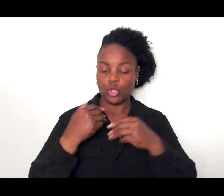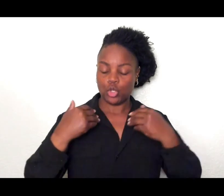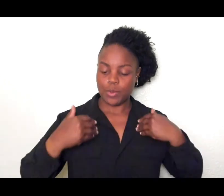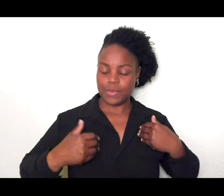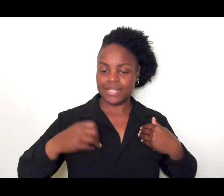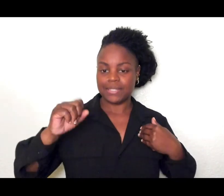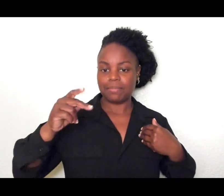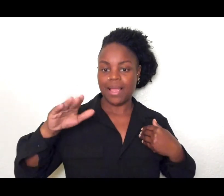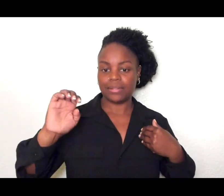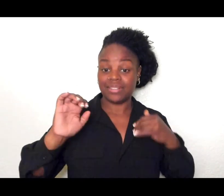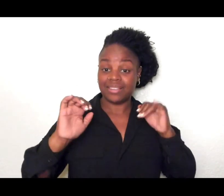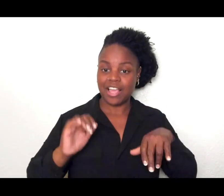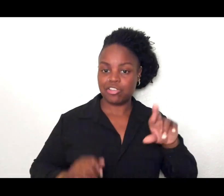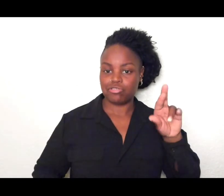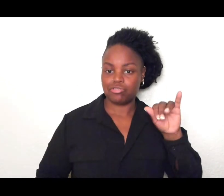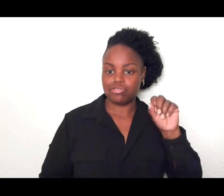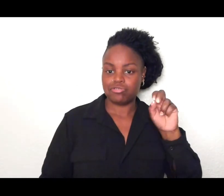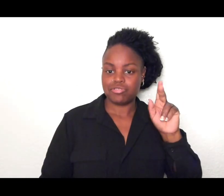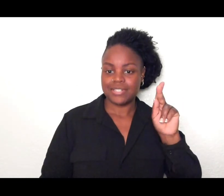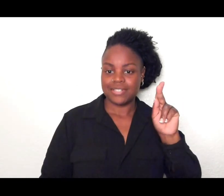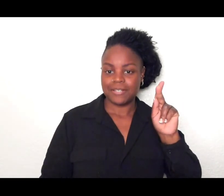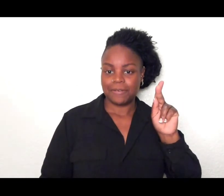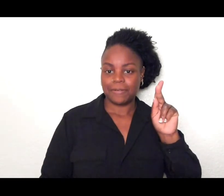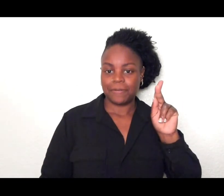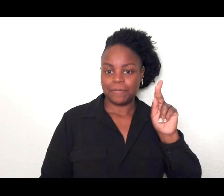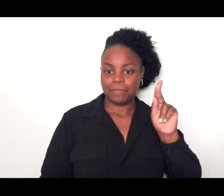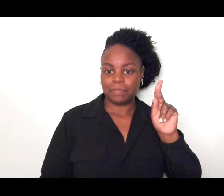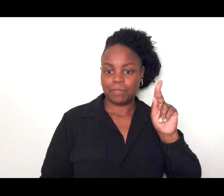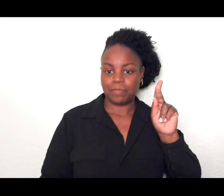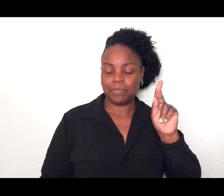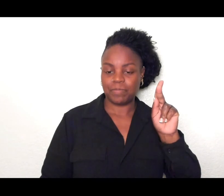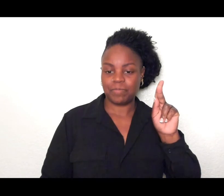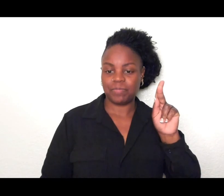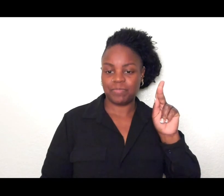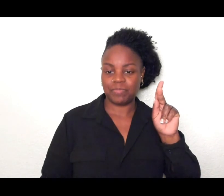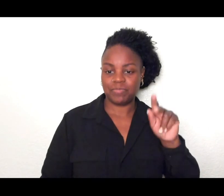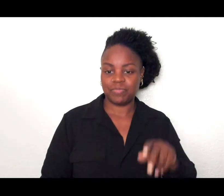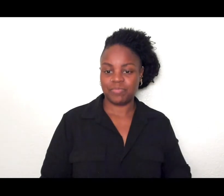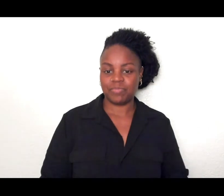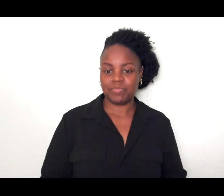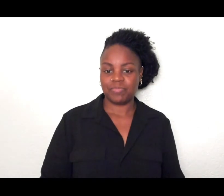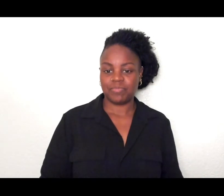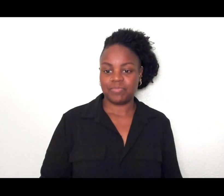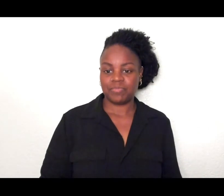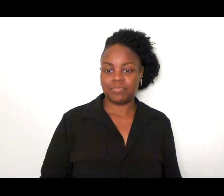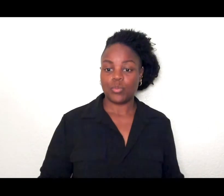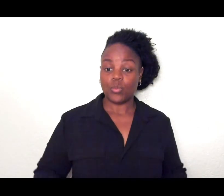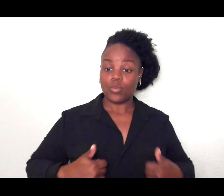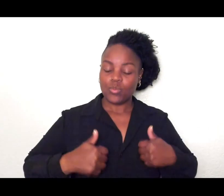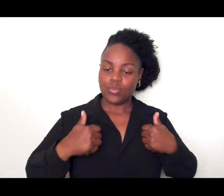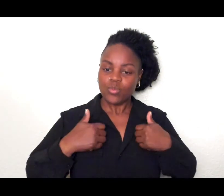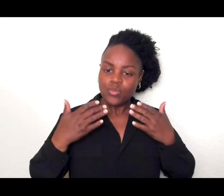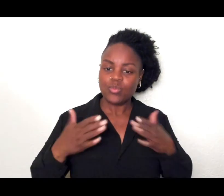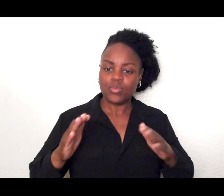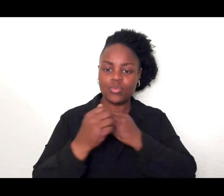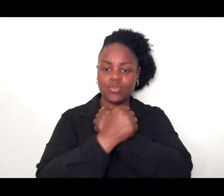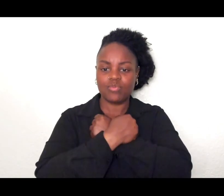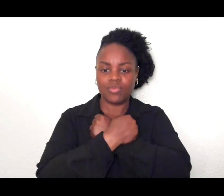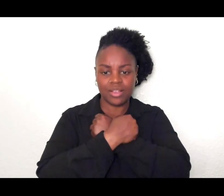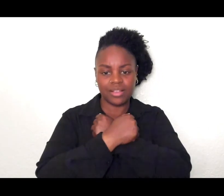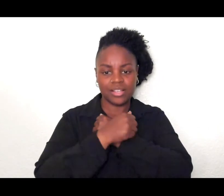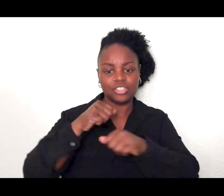Trees have care networks, like crips have care networks. Intricate webs of mycorrhizal